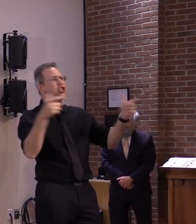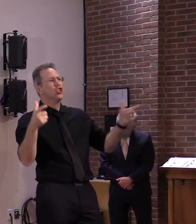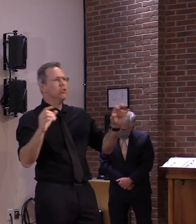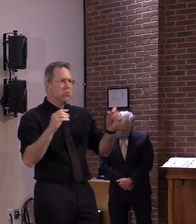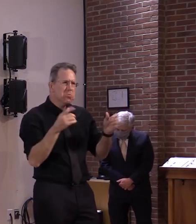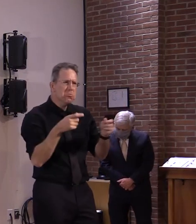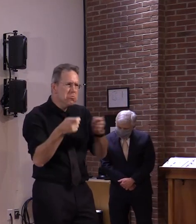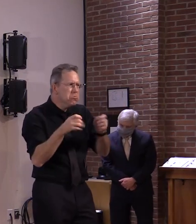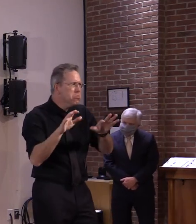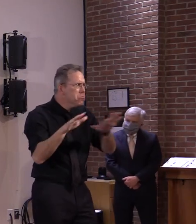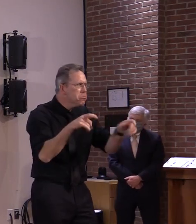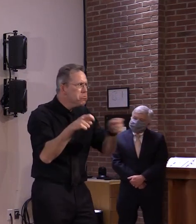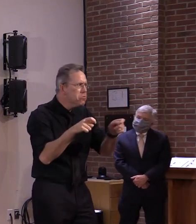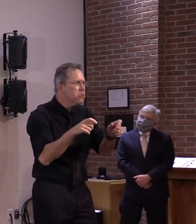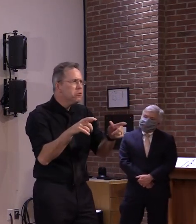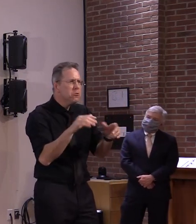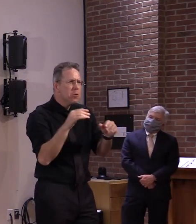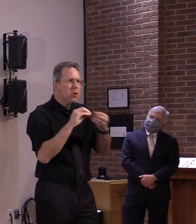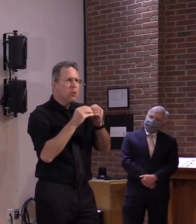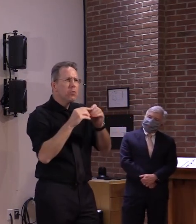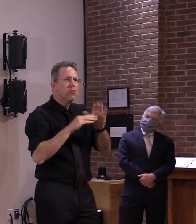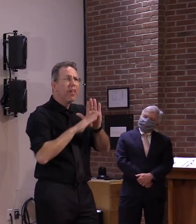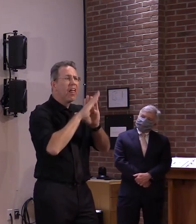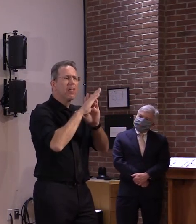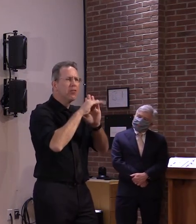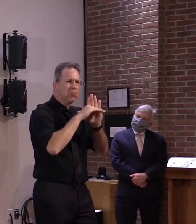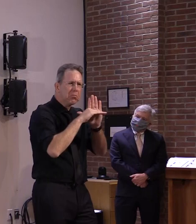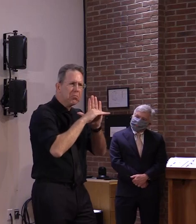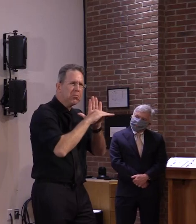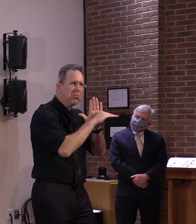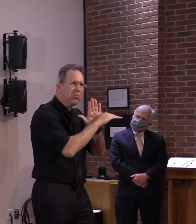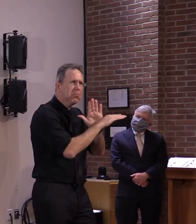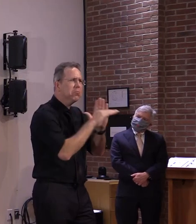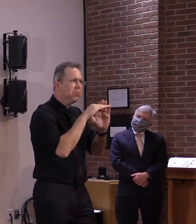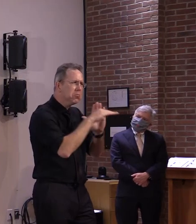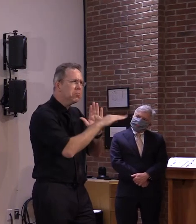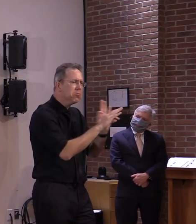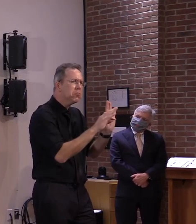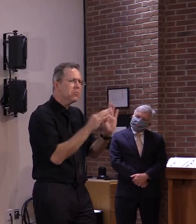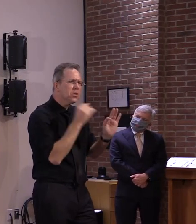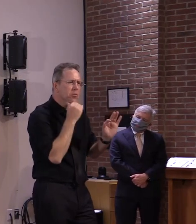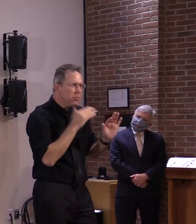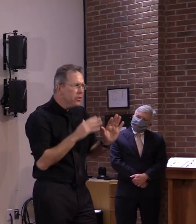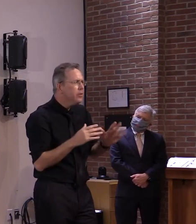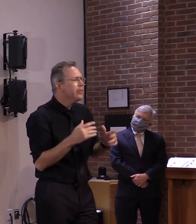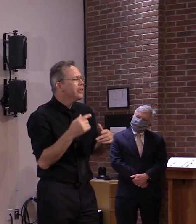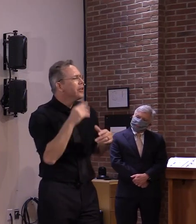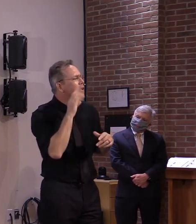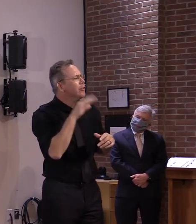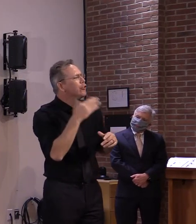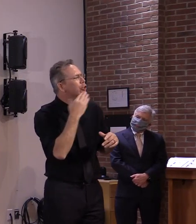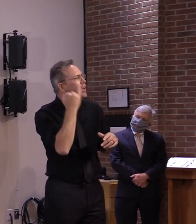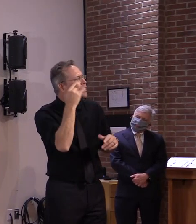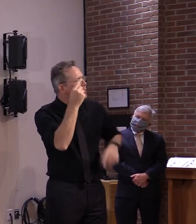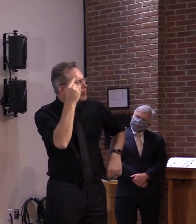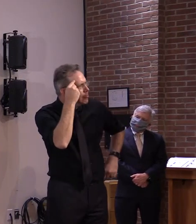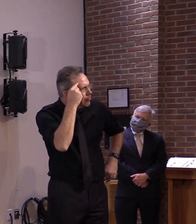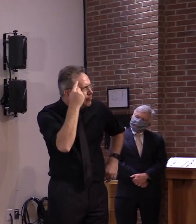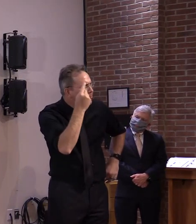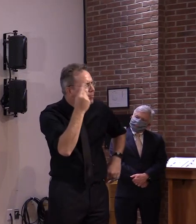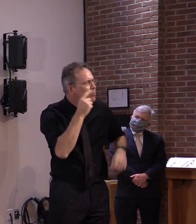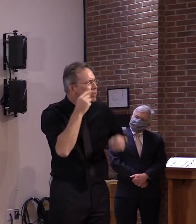get successfully through to Thanksgiving when the semester ends, we just thought it would be an opportunity to make sure